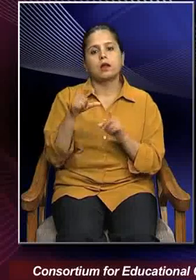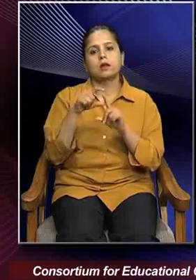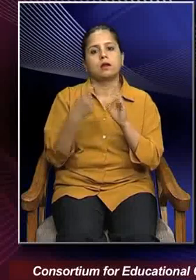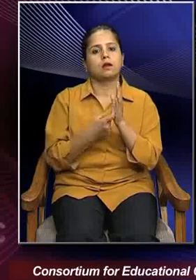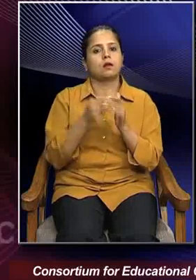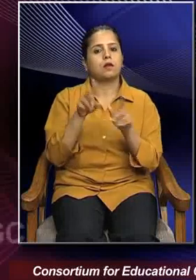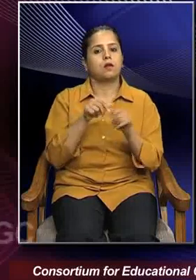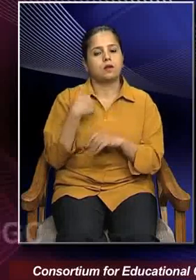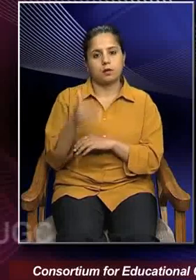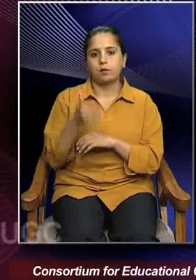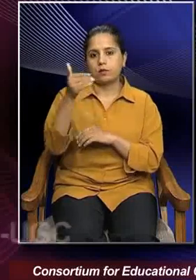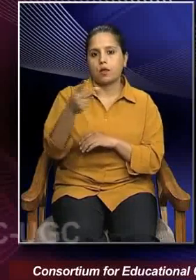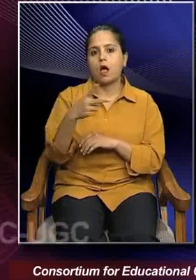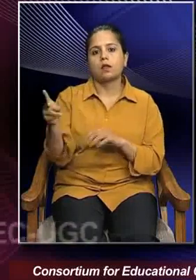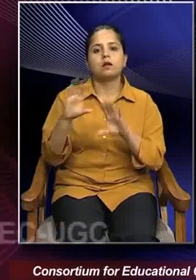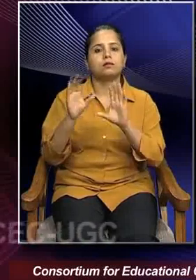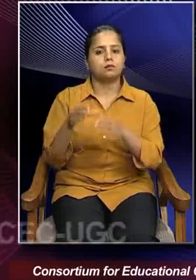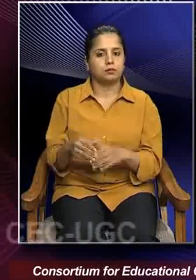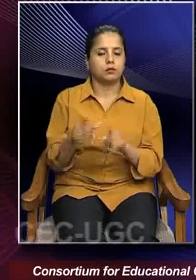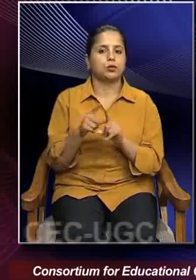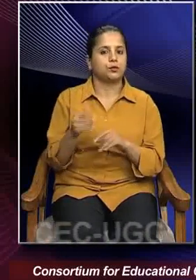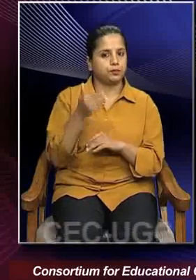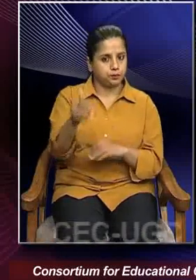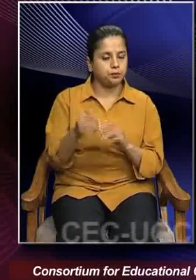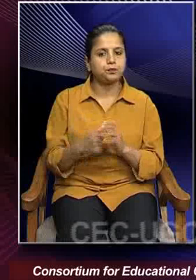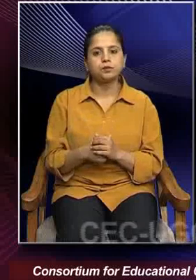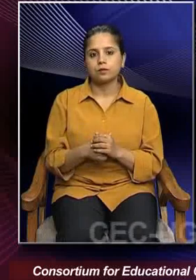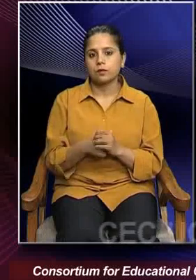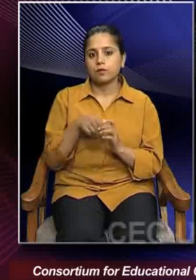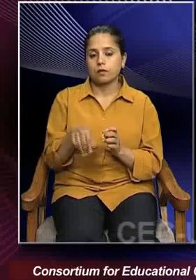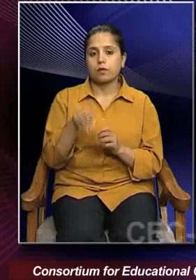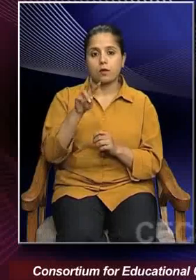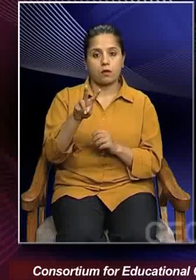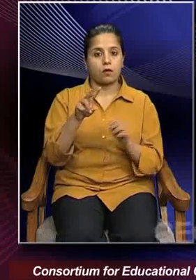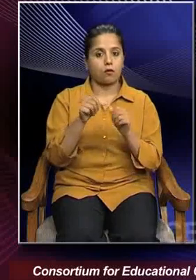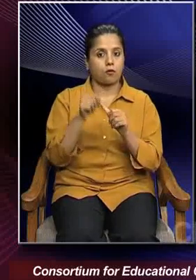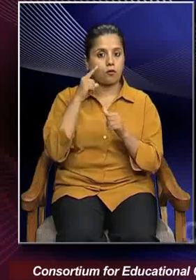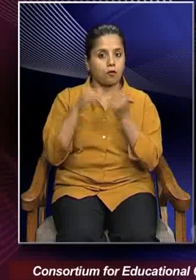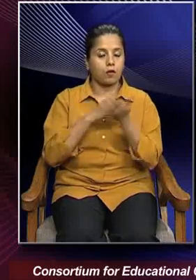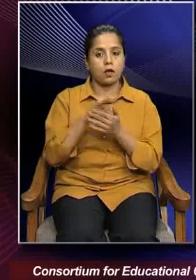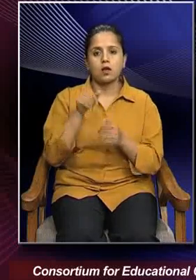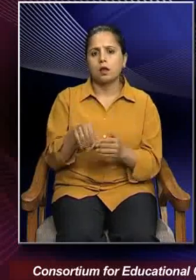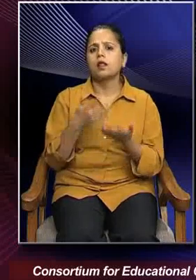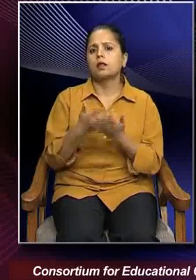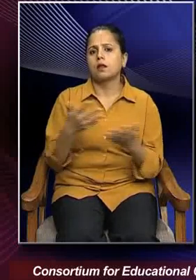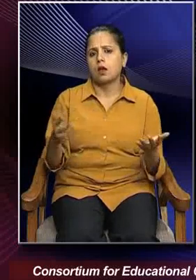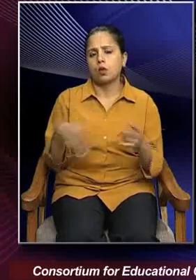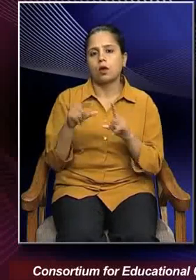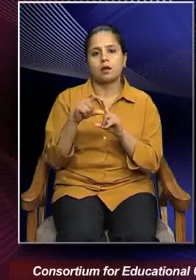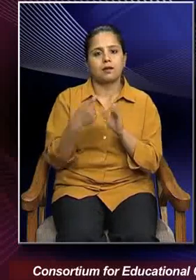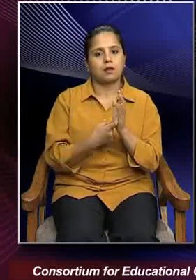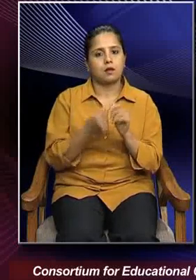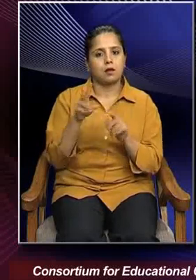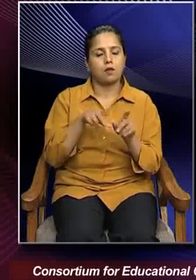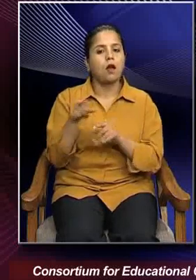will move on to the other categories. So in Vaiśeṣika philosophy, substance or dravya